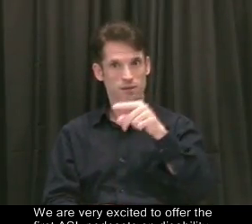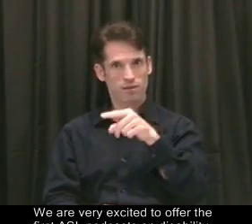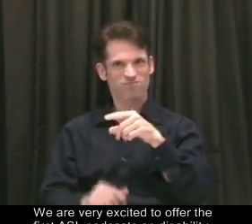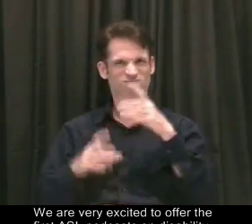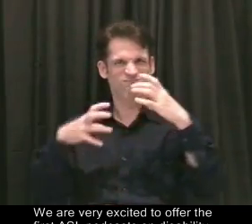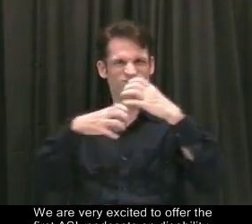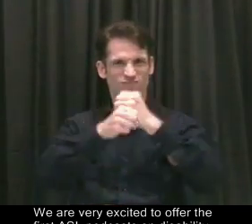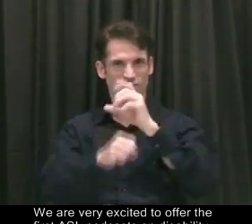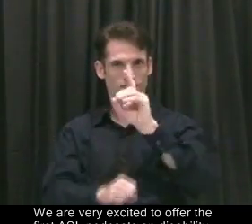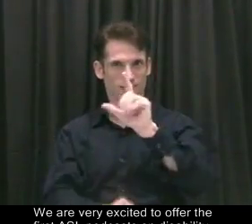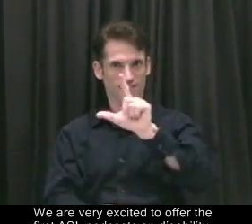topics.